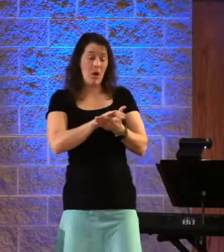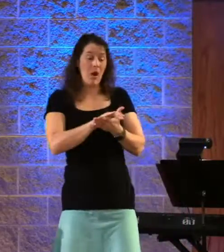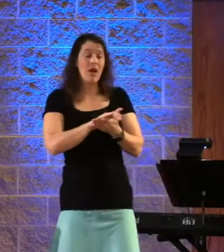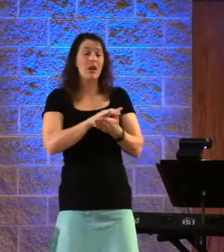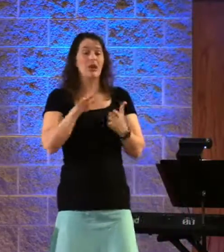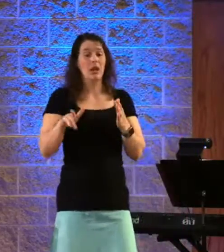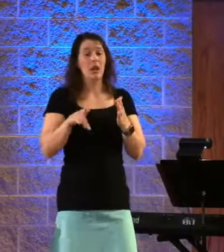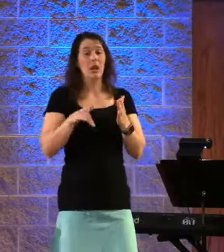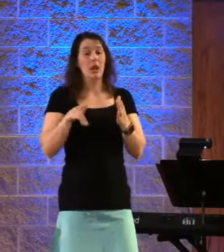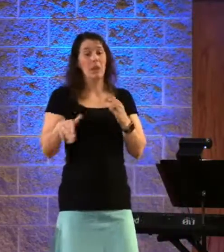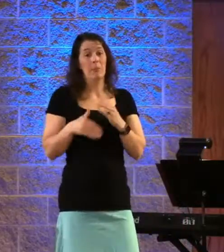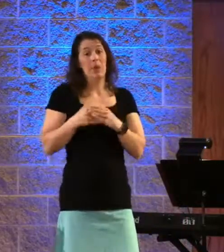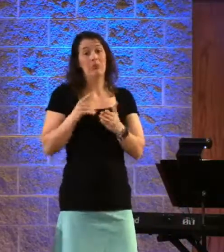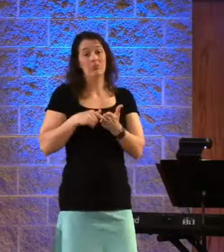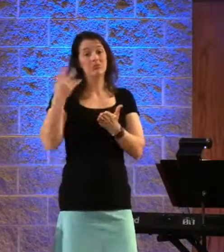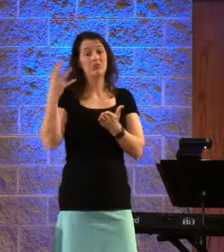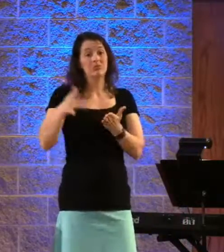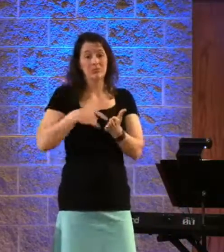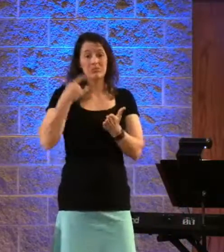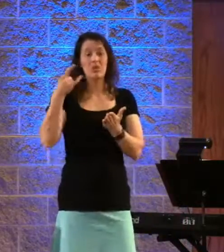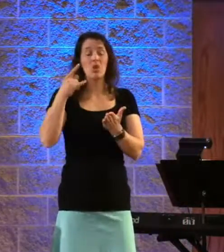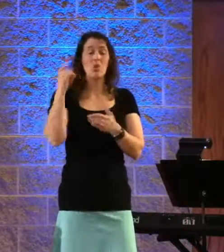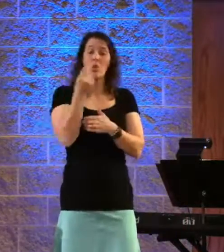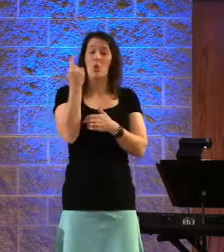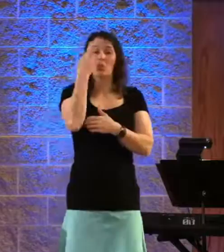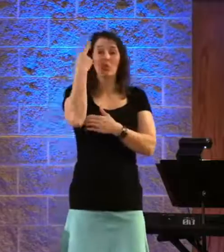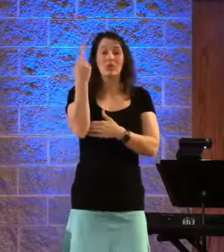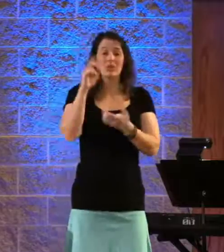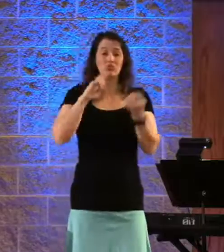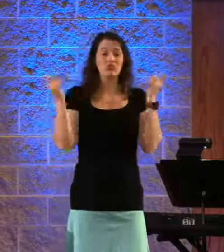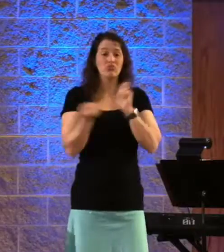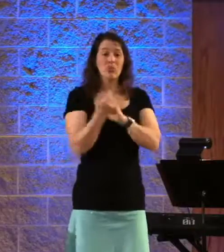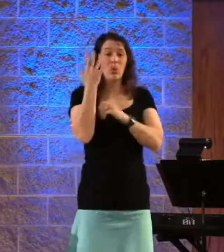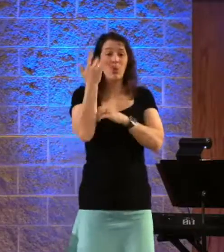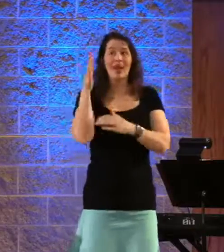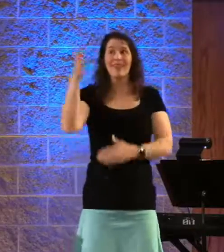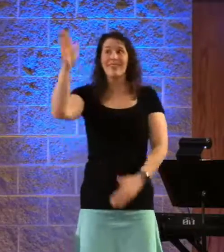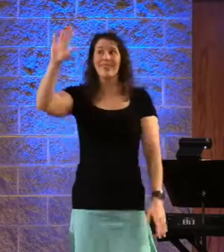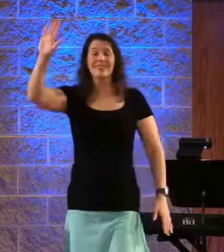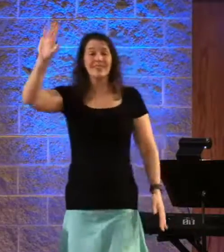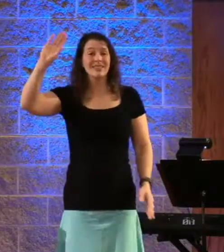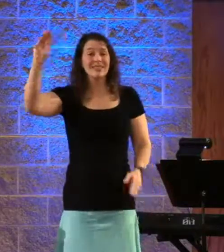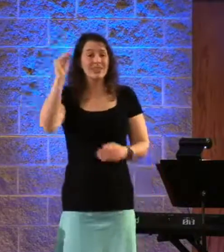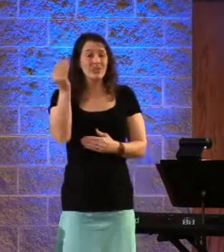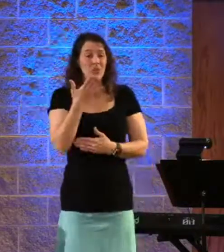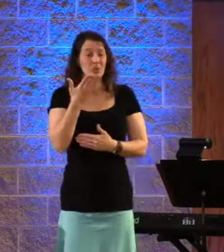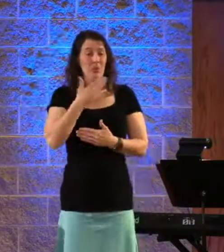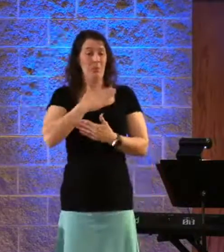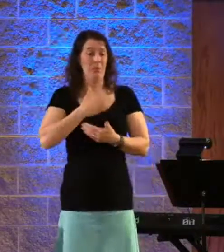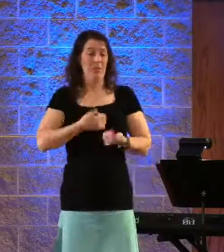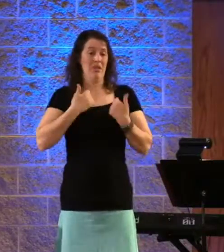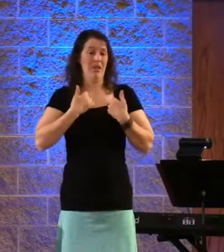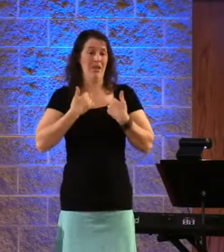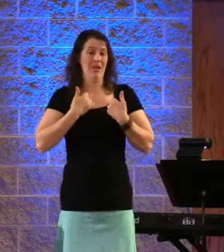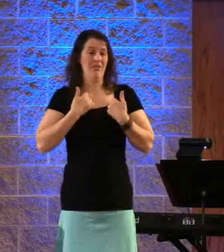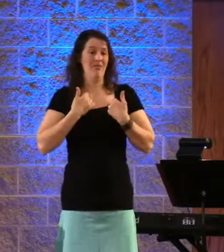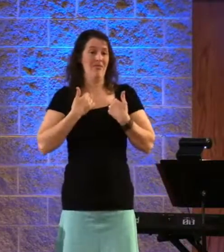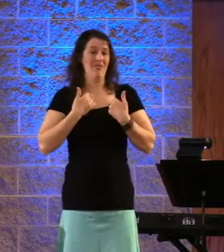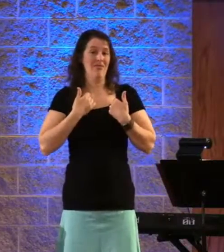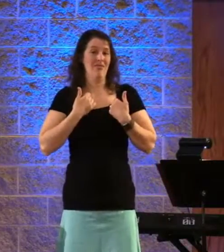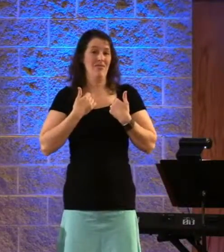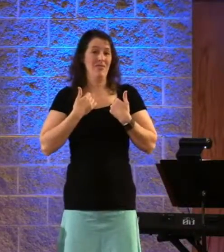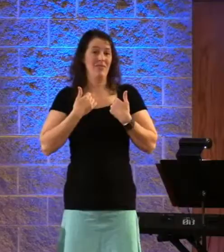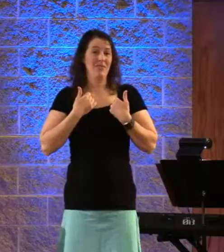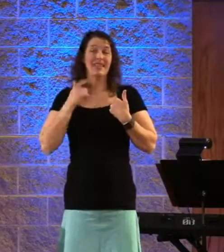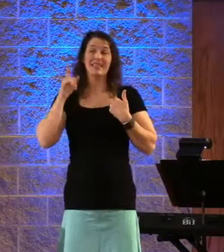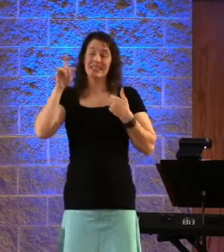from time to time. And the only reason that it got turned around was because of God's influence in my life. And God was able to